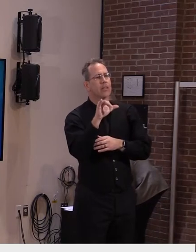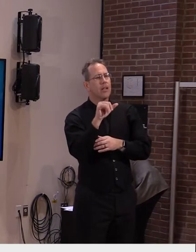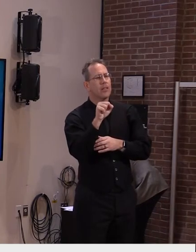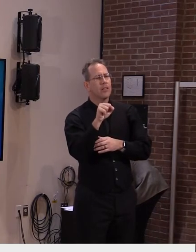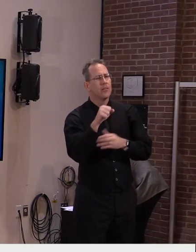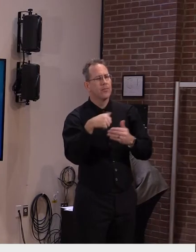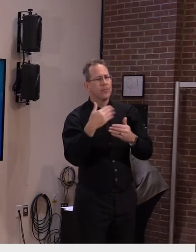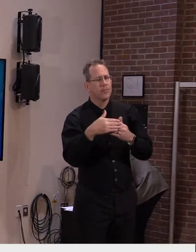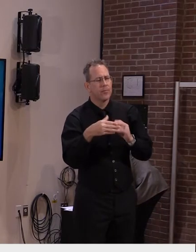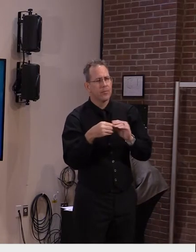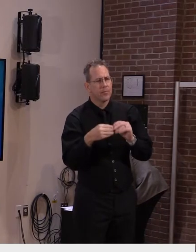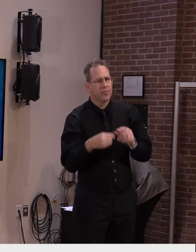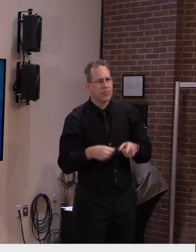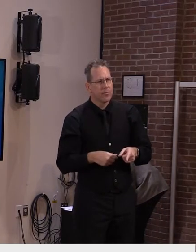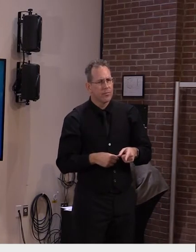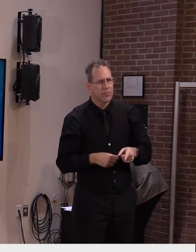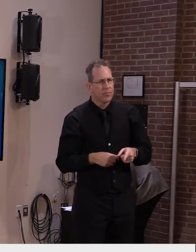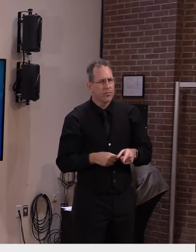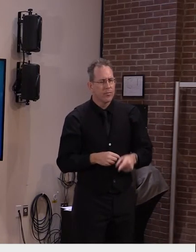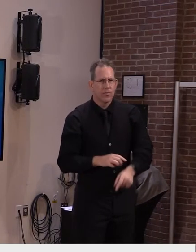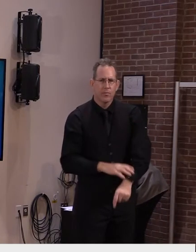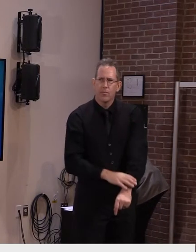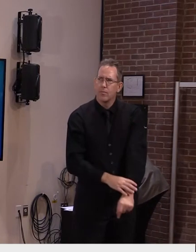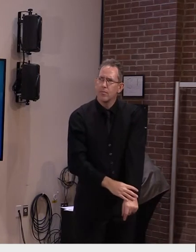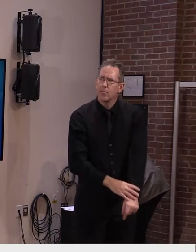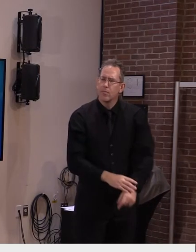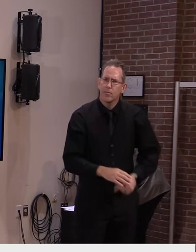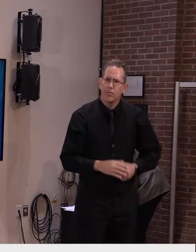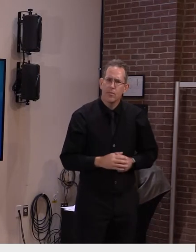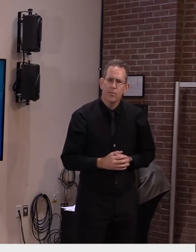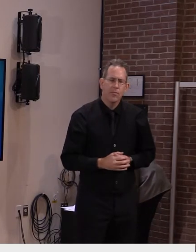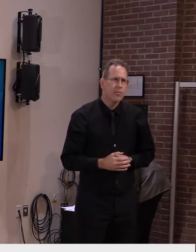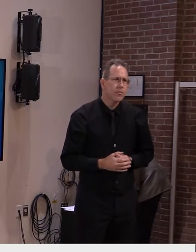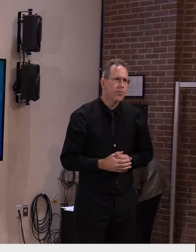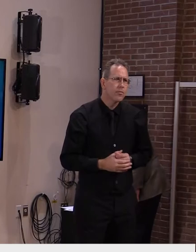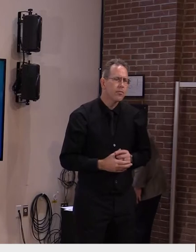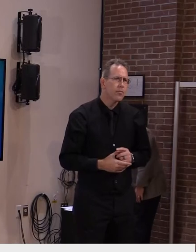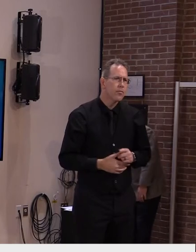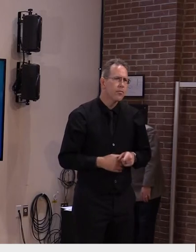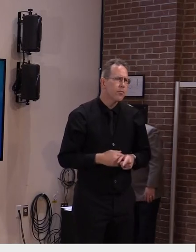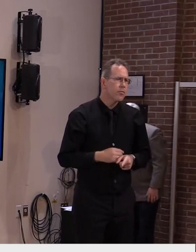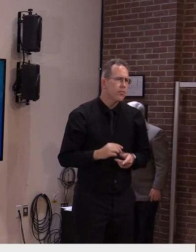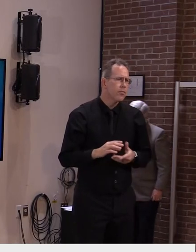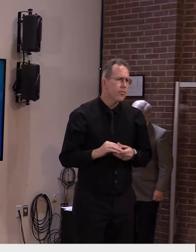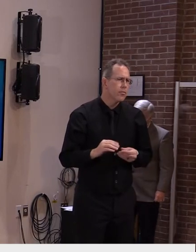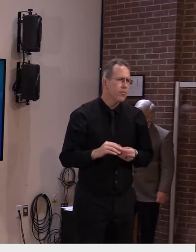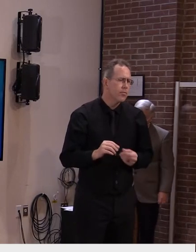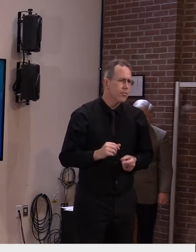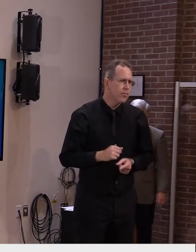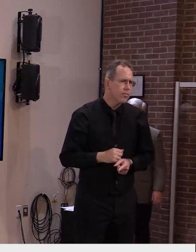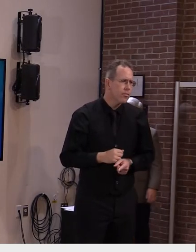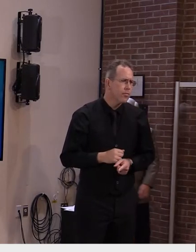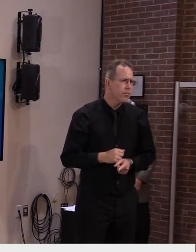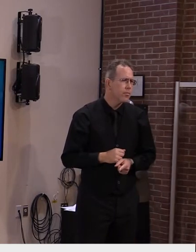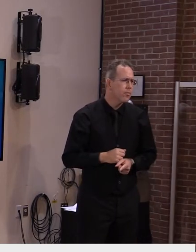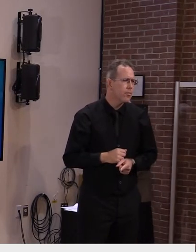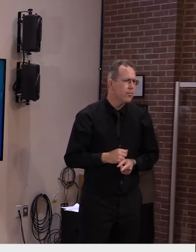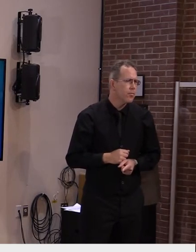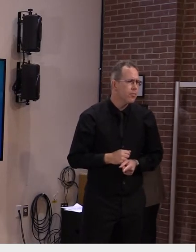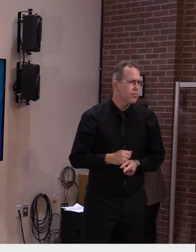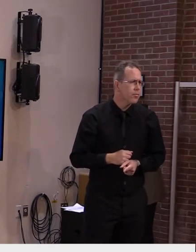Yeah, hello there. You mentioned that the hospital surge we're seeing is in Rutland and Bennington